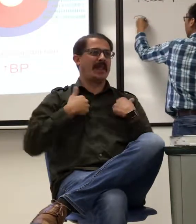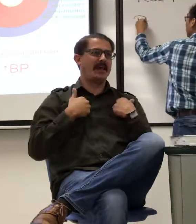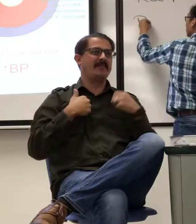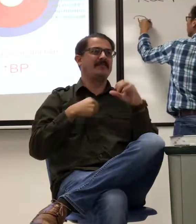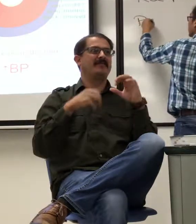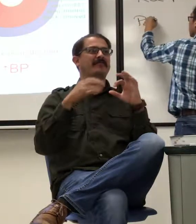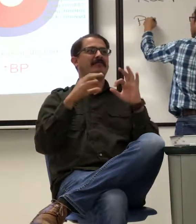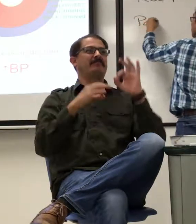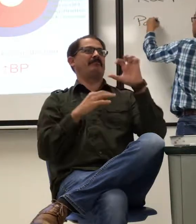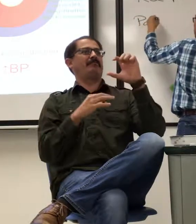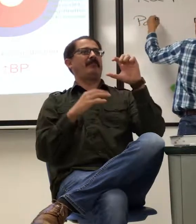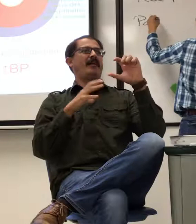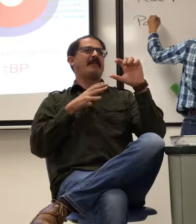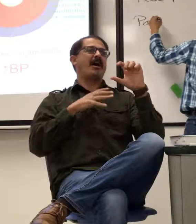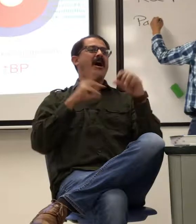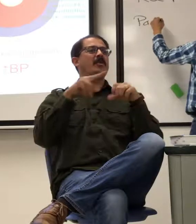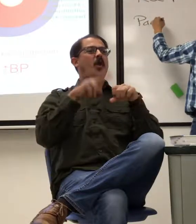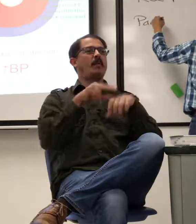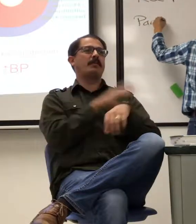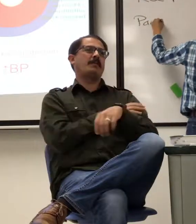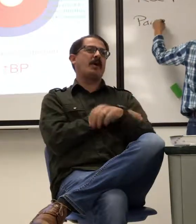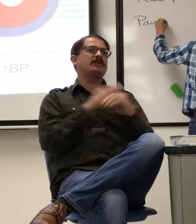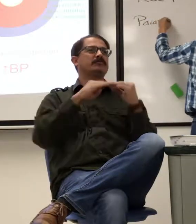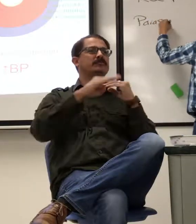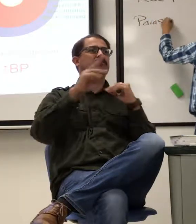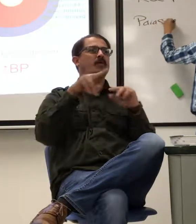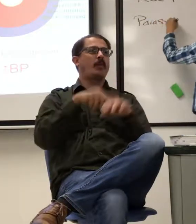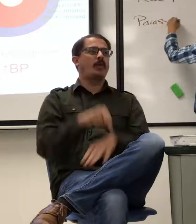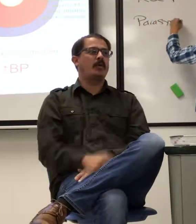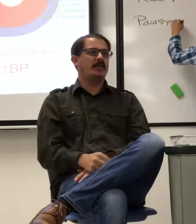Parasympathetic on. I know some of this may be affected.